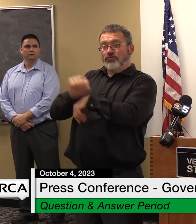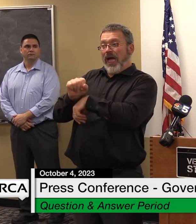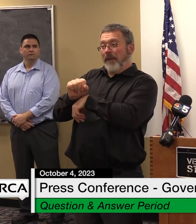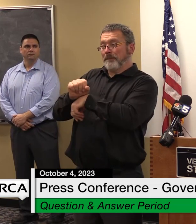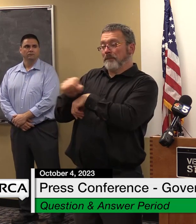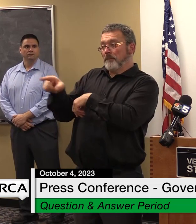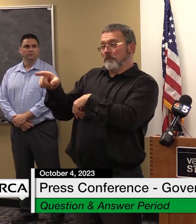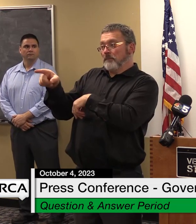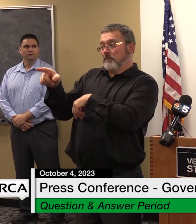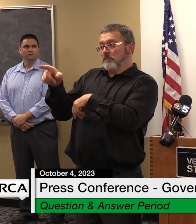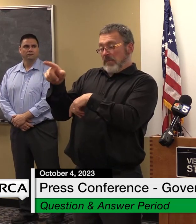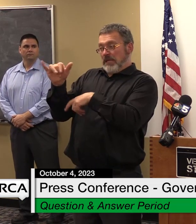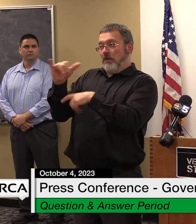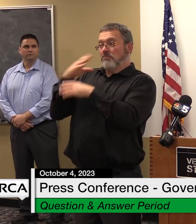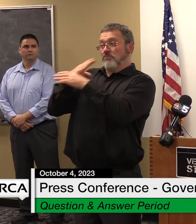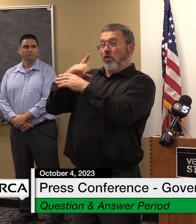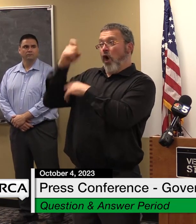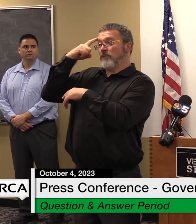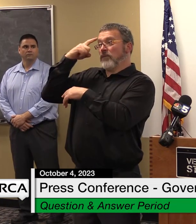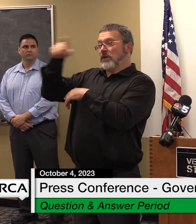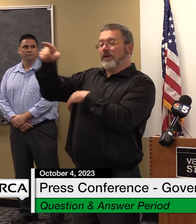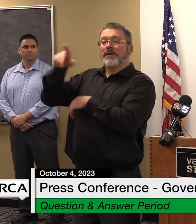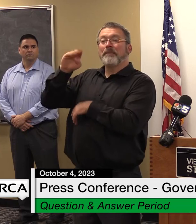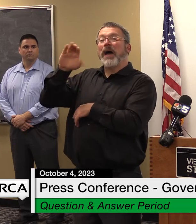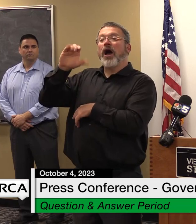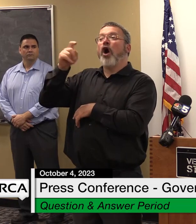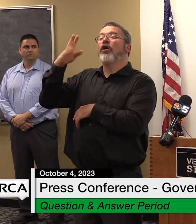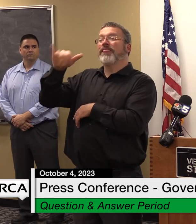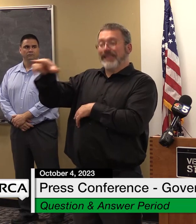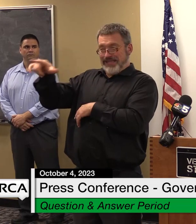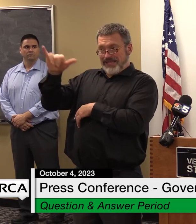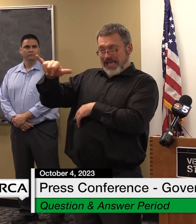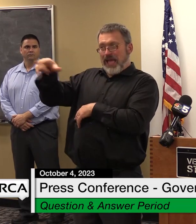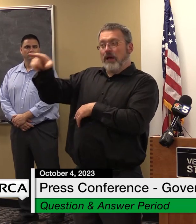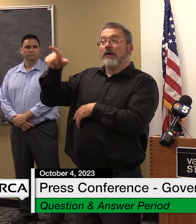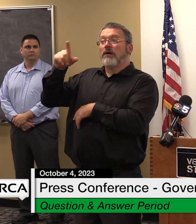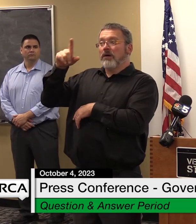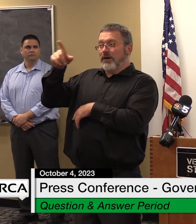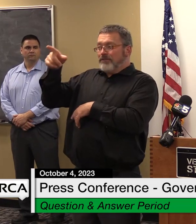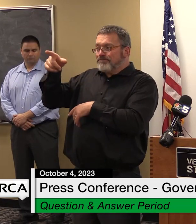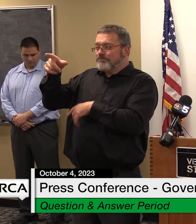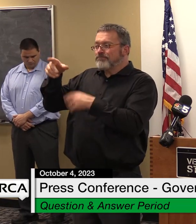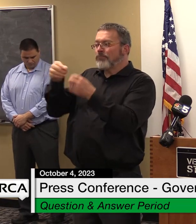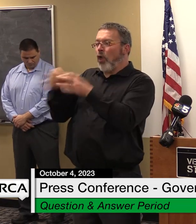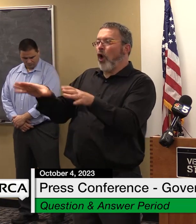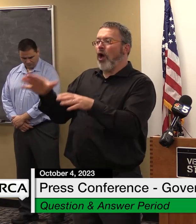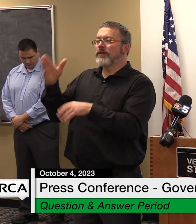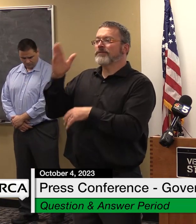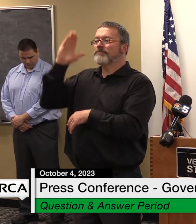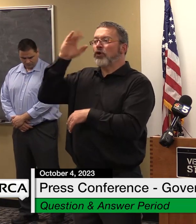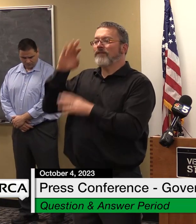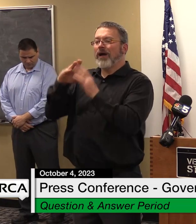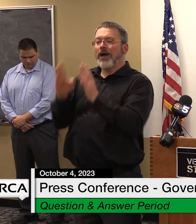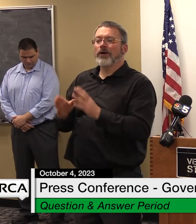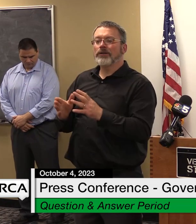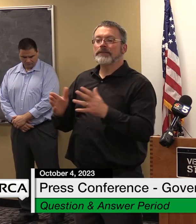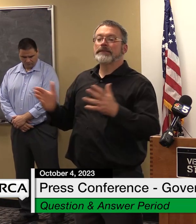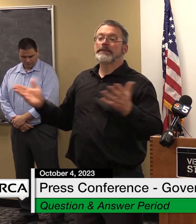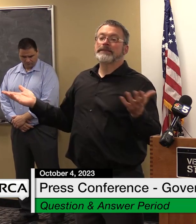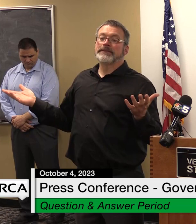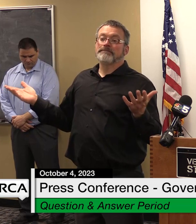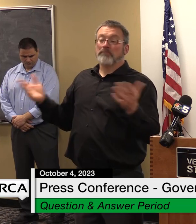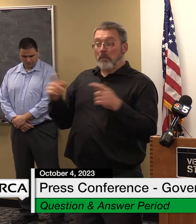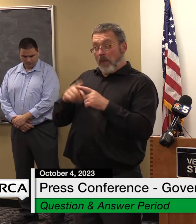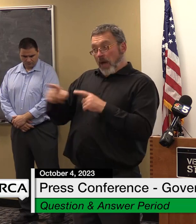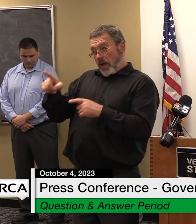do. We have to deal with the reality at hand and do for the greater good, and suffer consequences